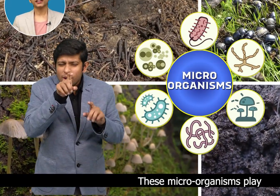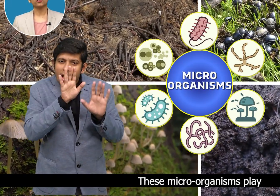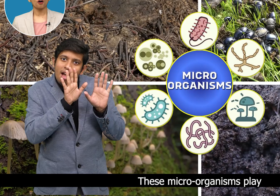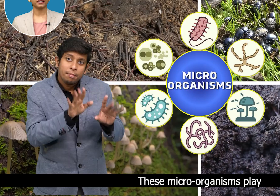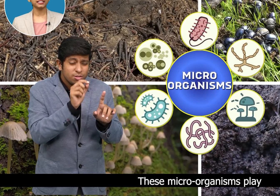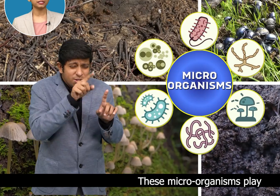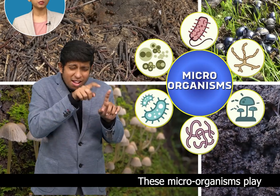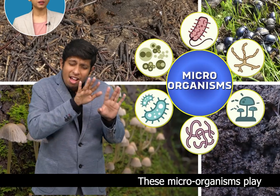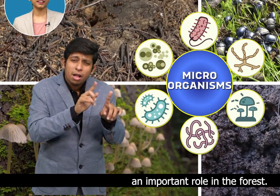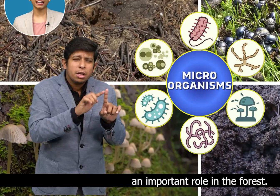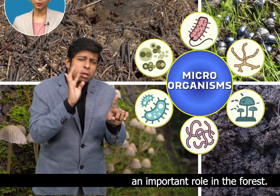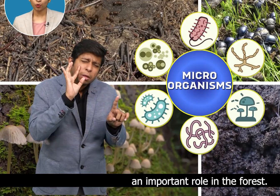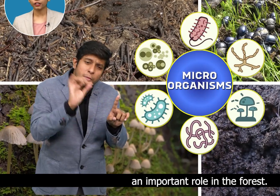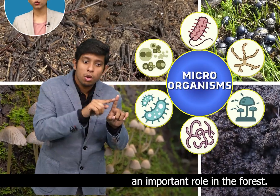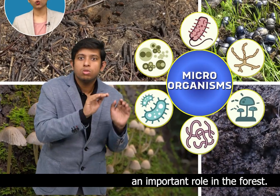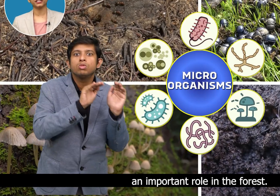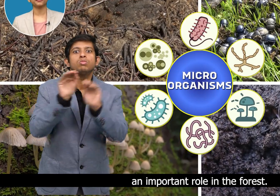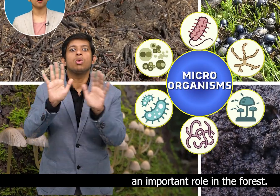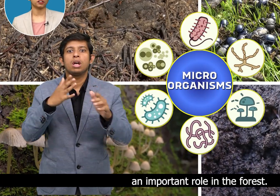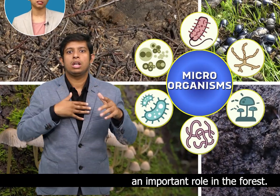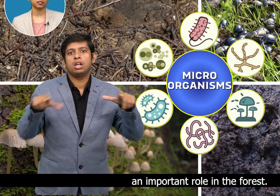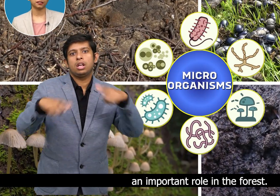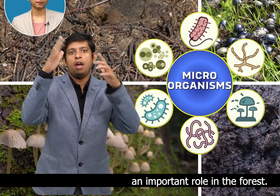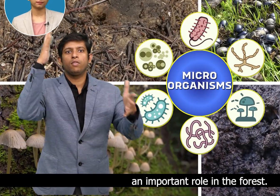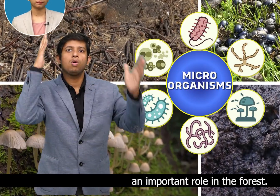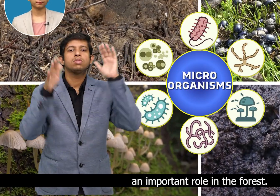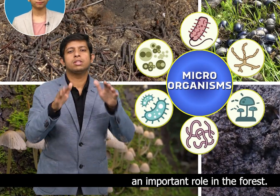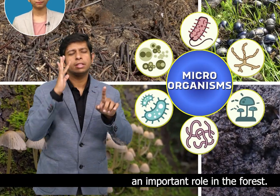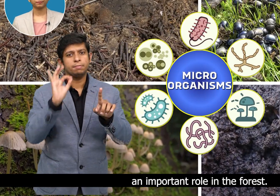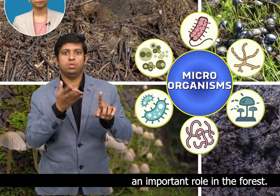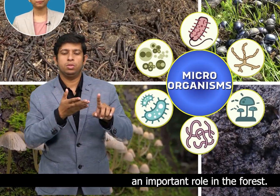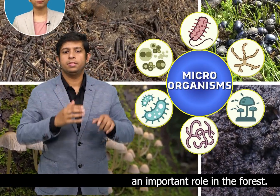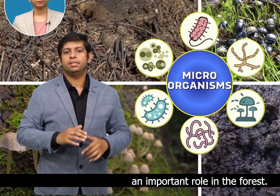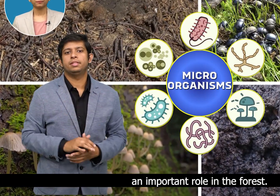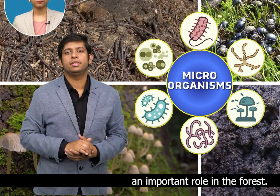These microorganisms play an important role in the forest.